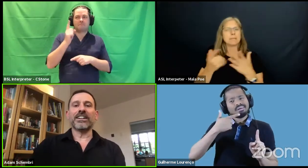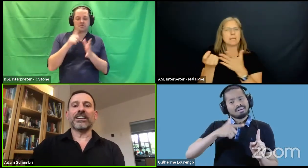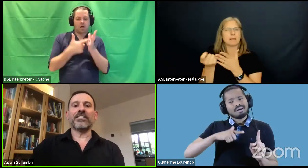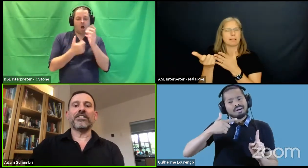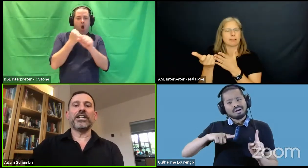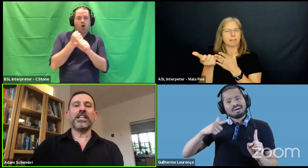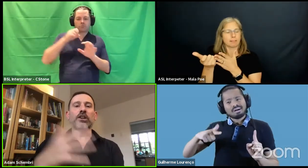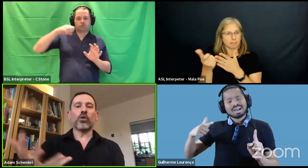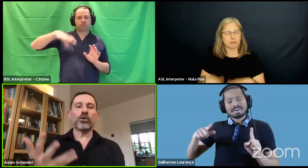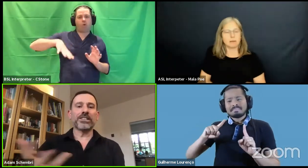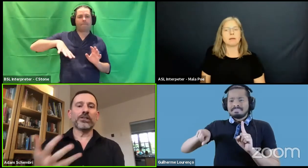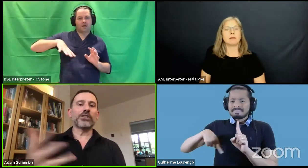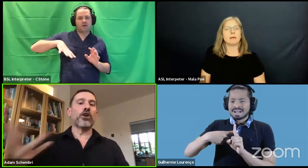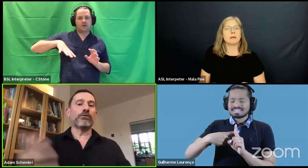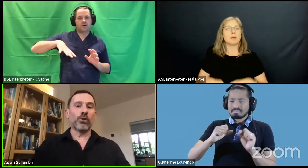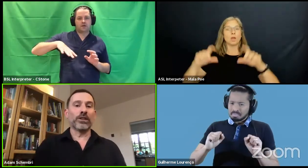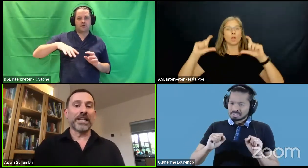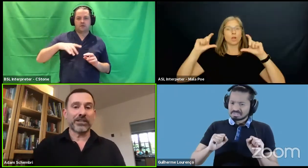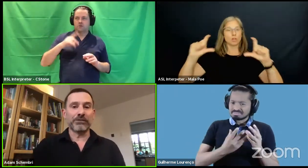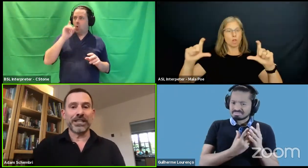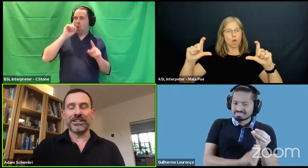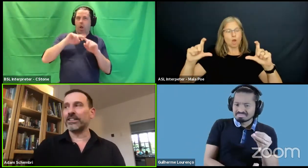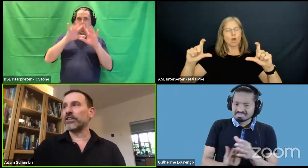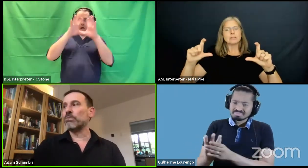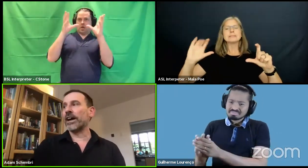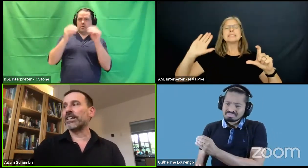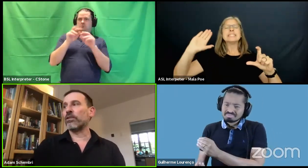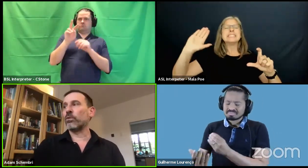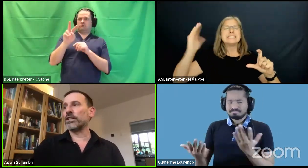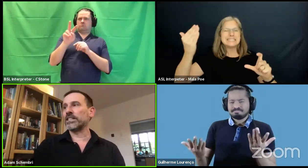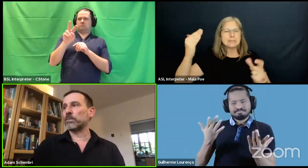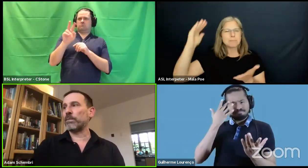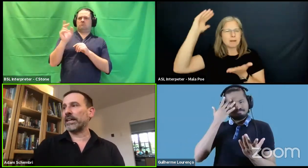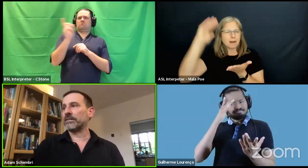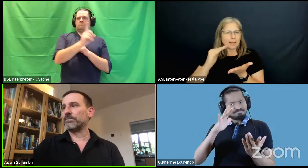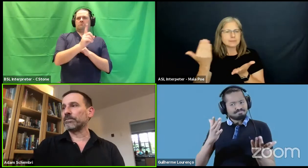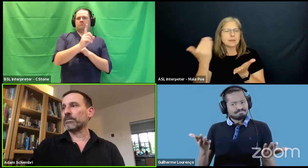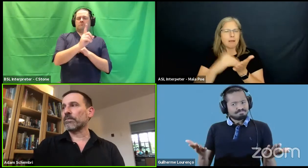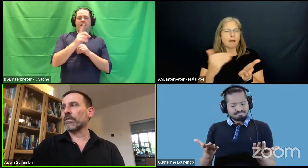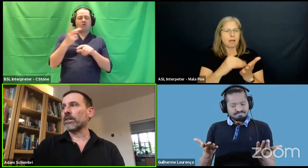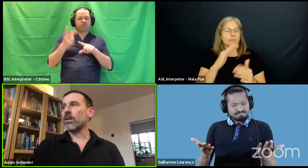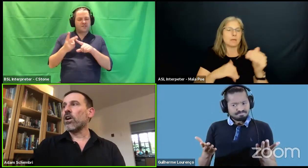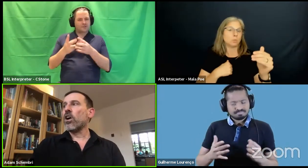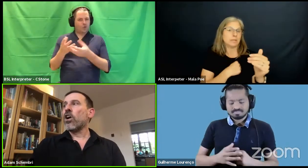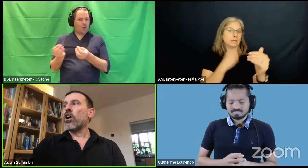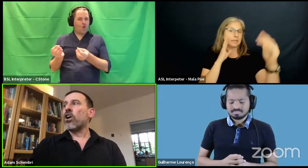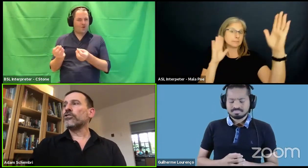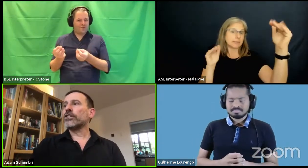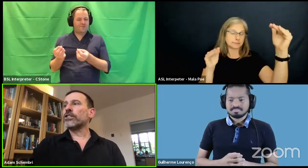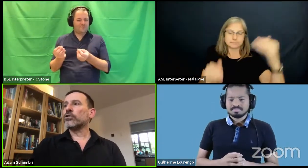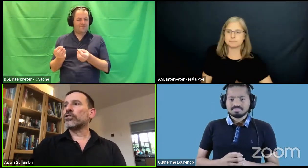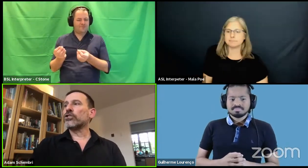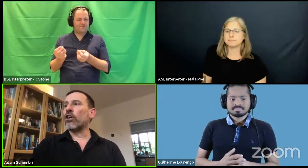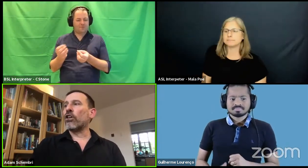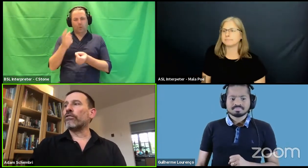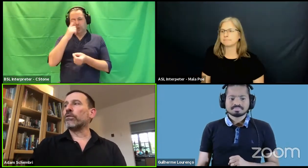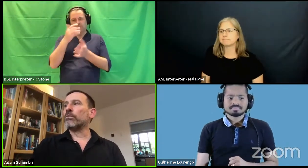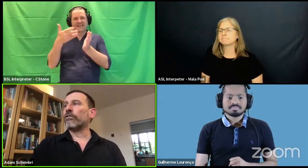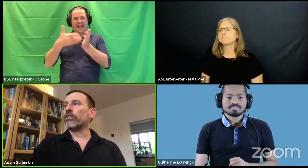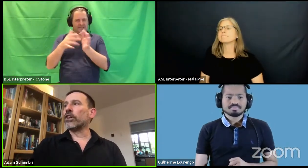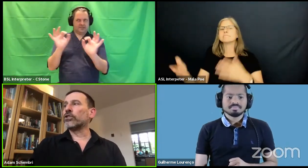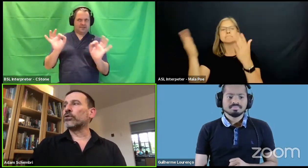that the clause looks overall less redundant than you might otherwise expect. On to the notion